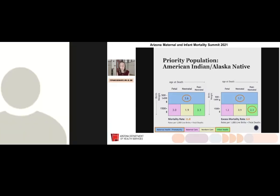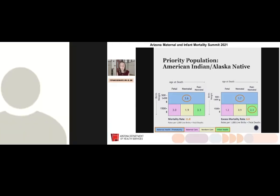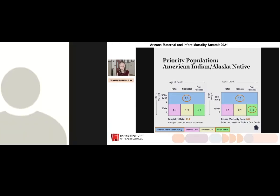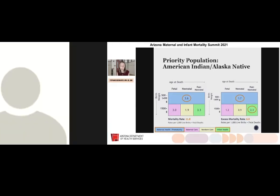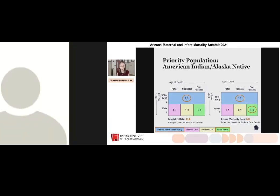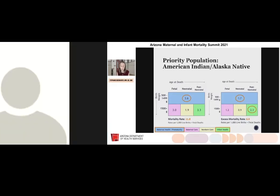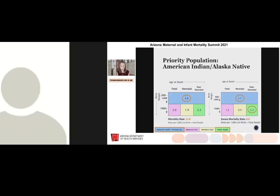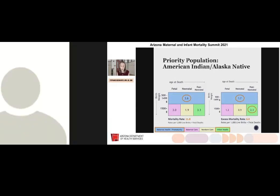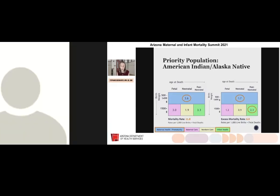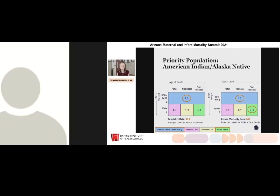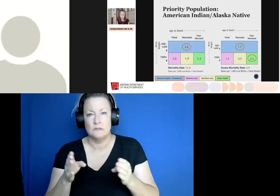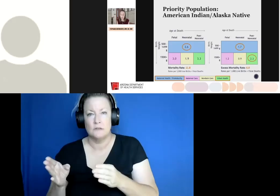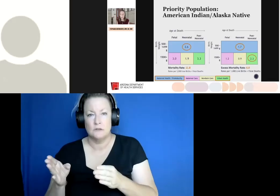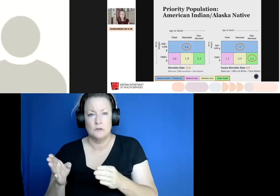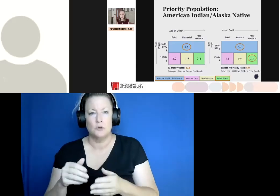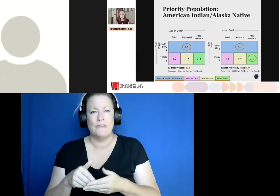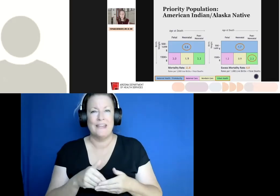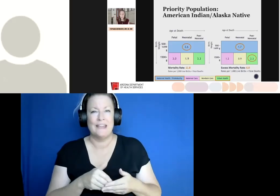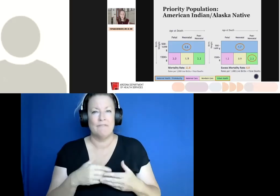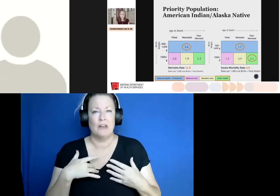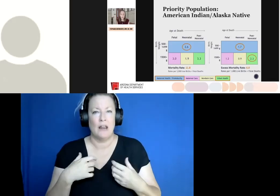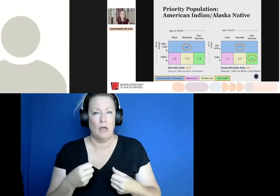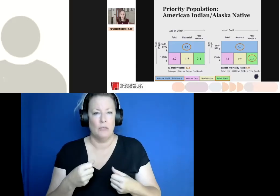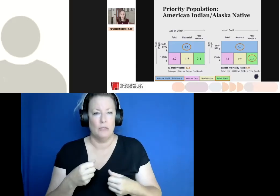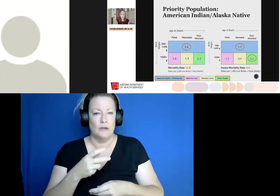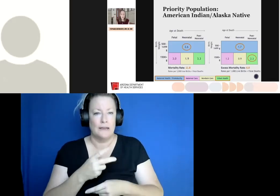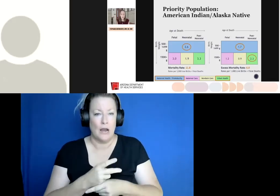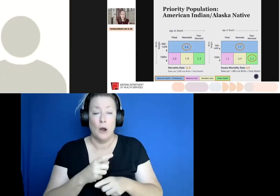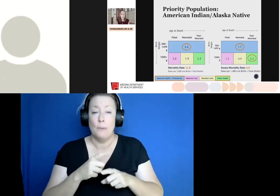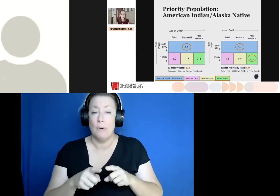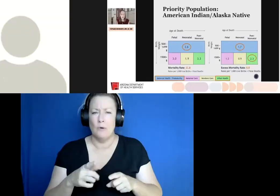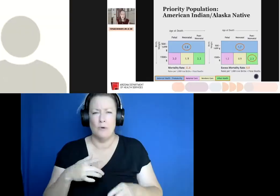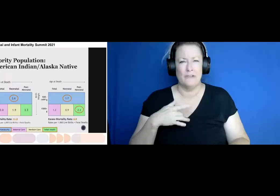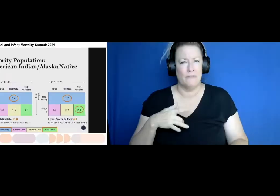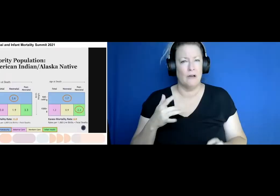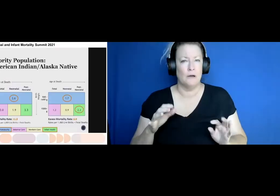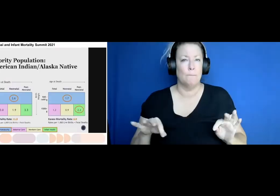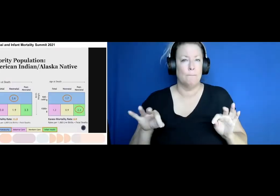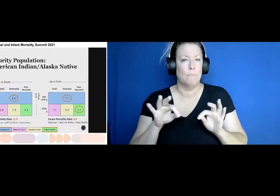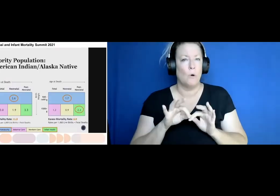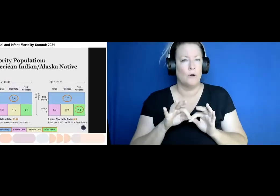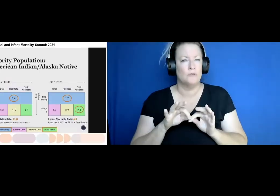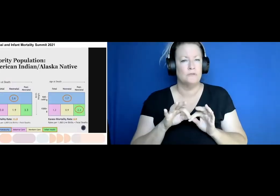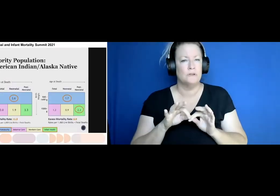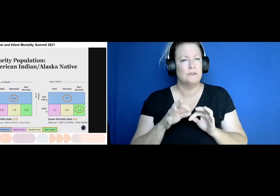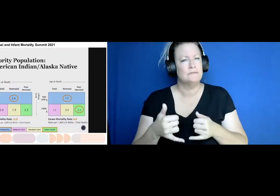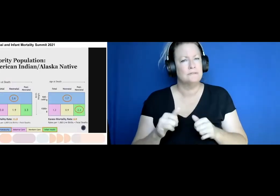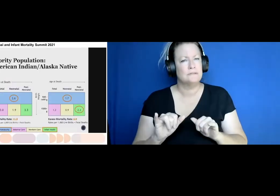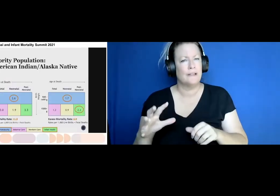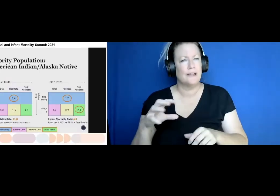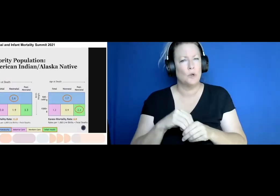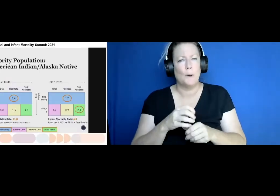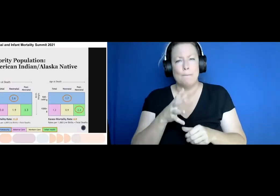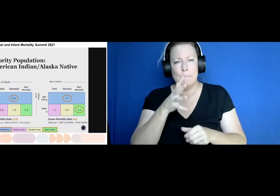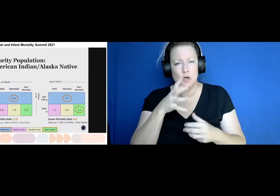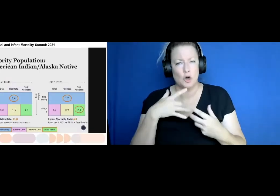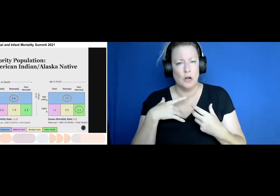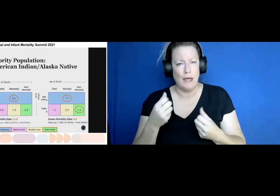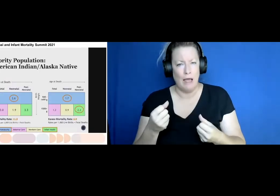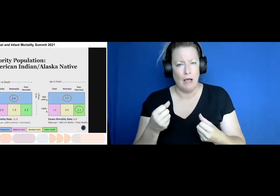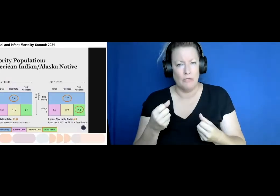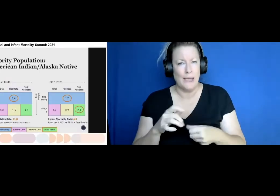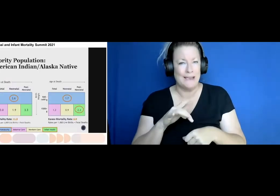shifts to the infant health period. But we felt that it was important to still include maternal health and